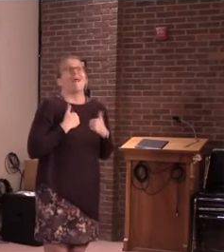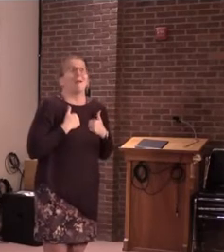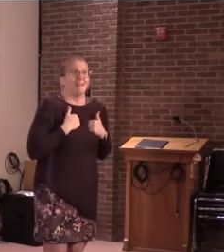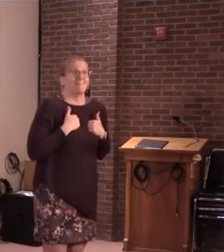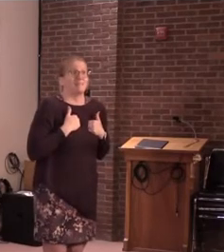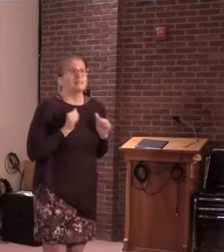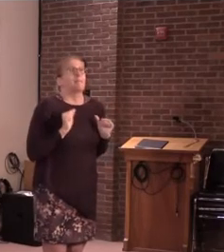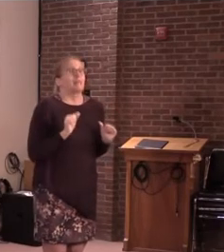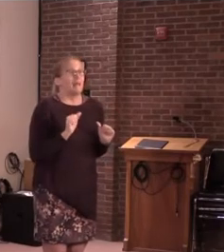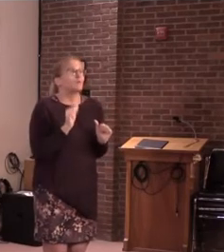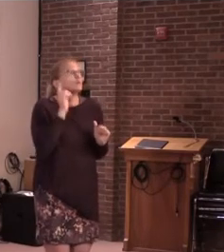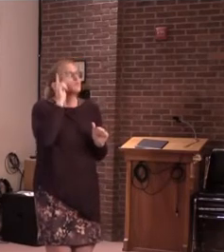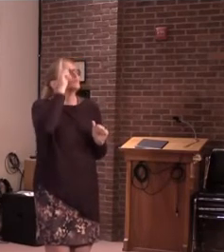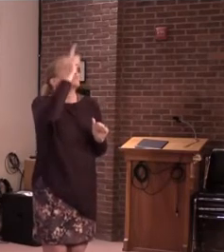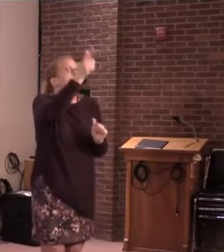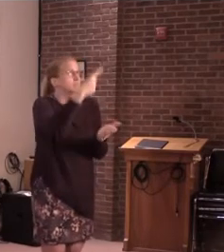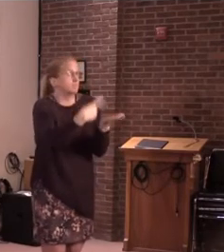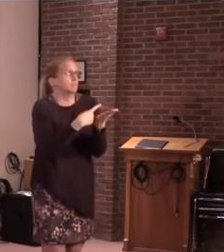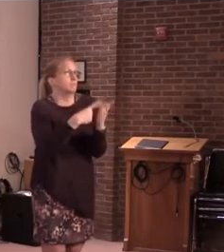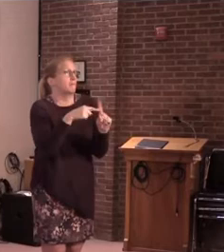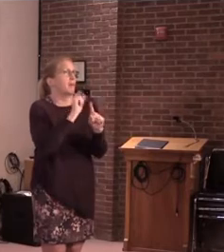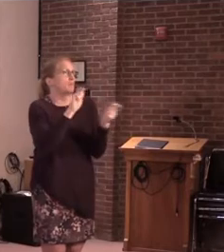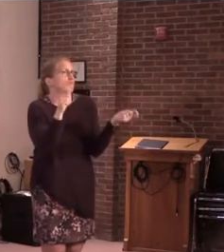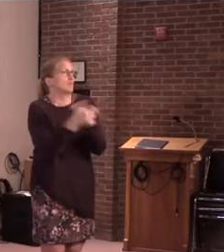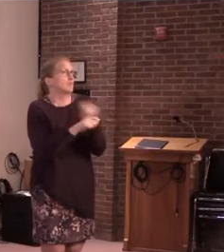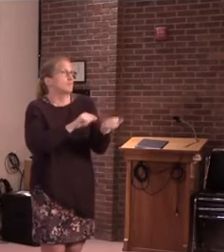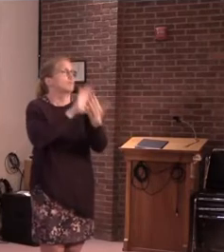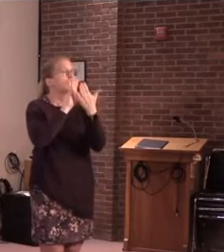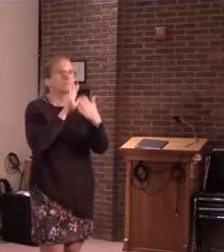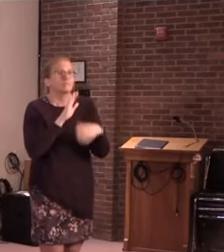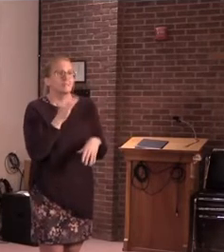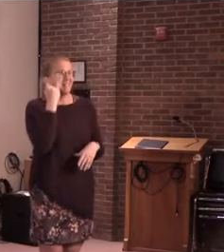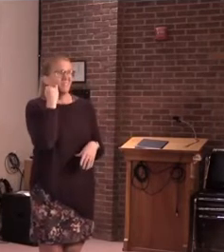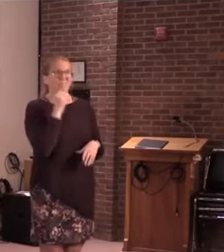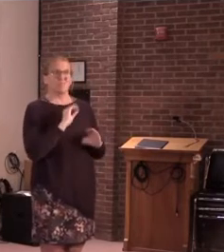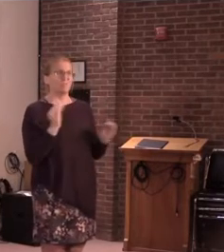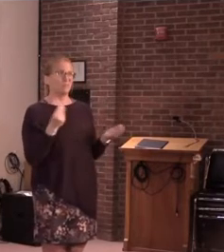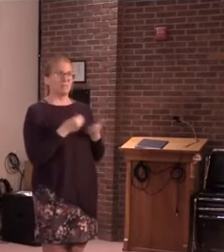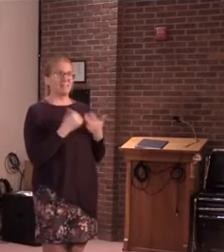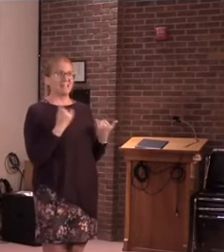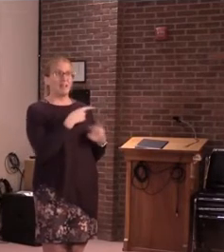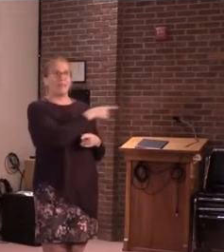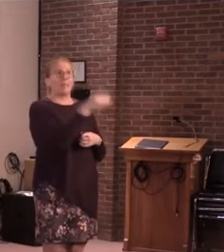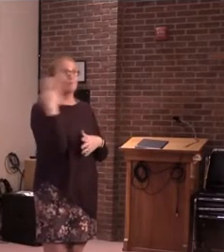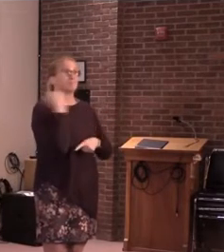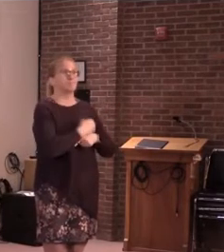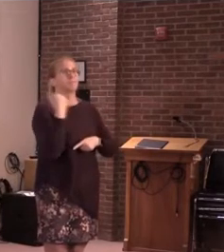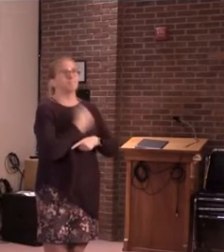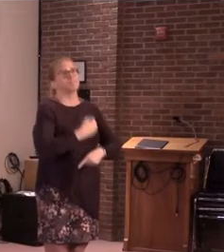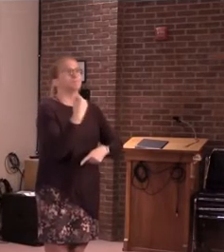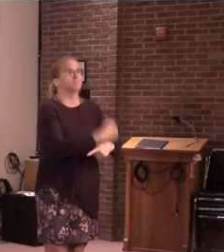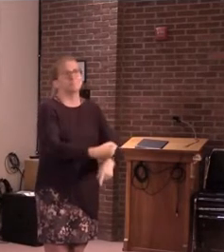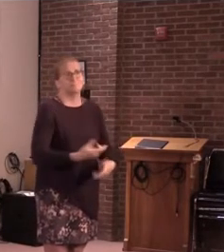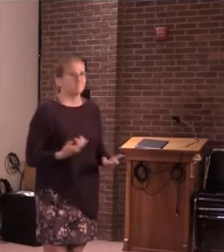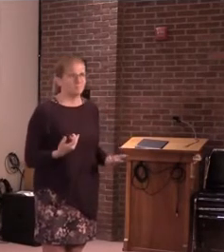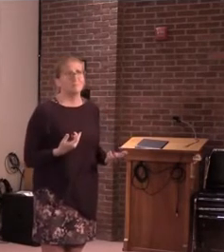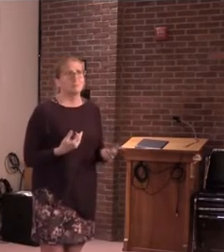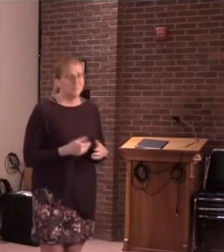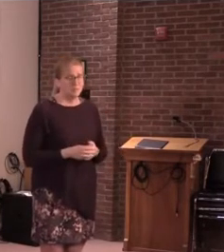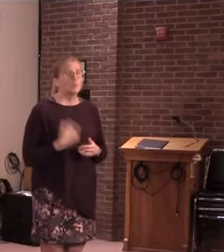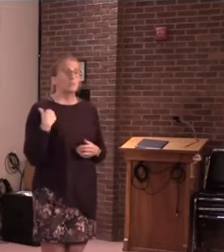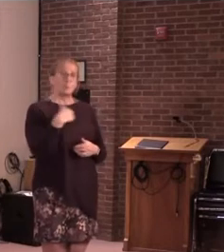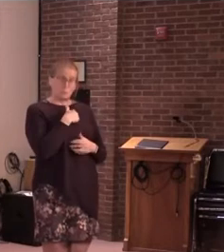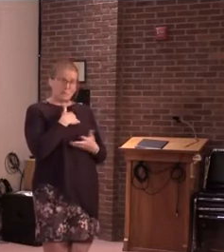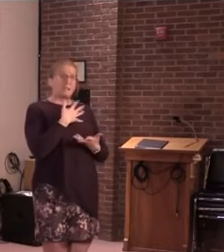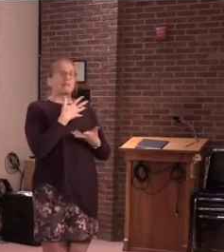conversations over time. The legislature has shown leadership on some of these conversations over time. We've put together a proposal